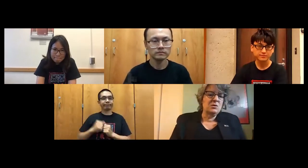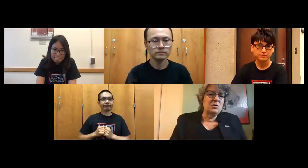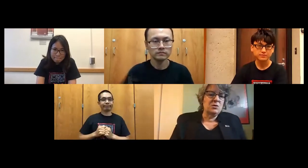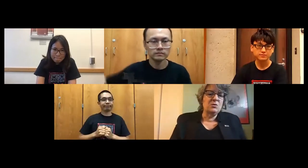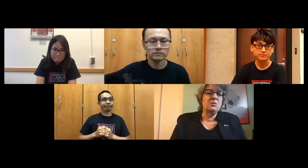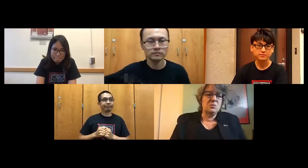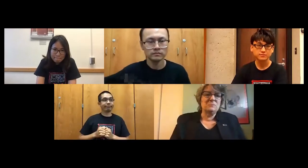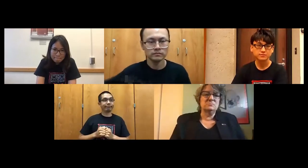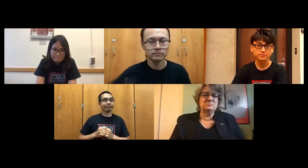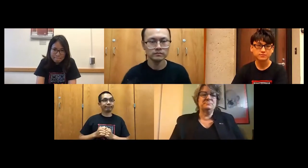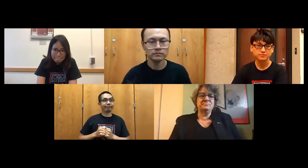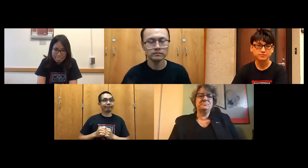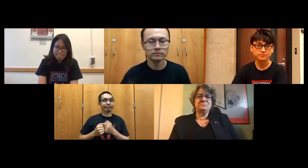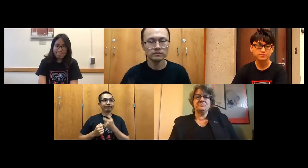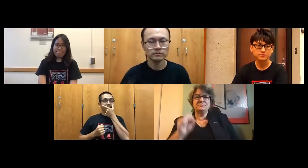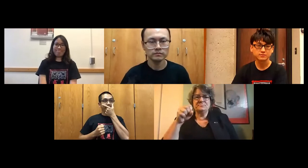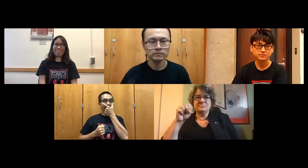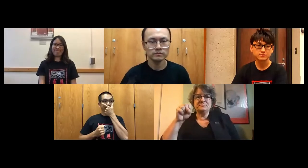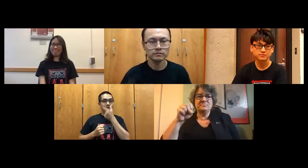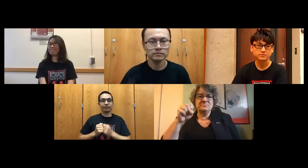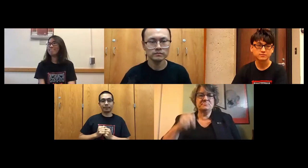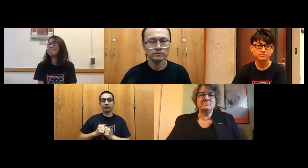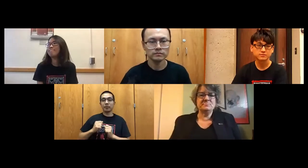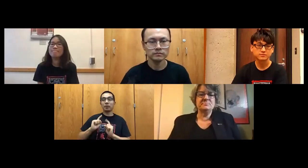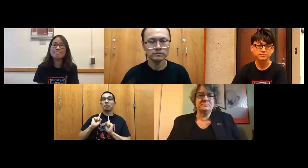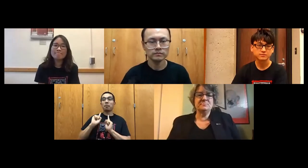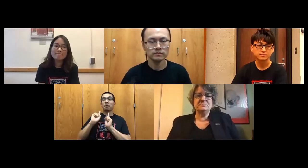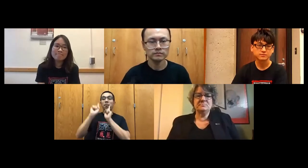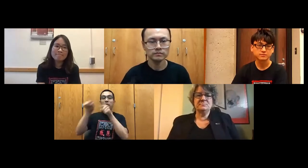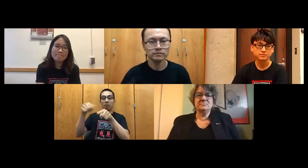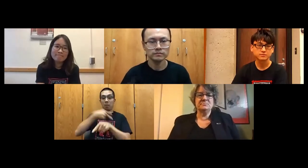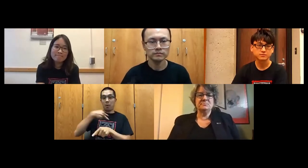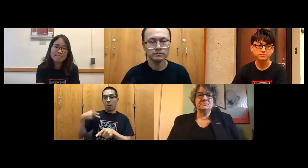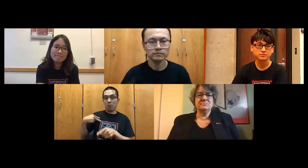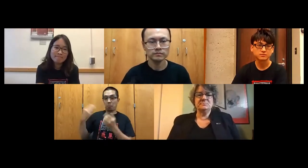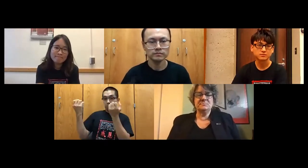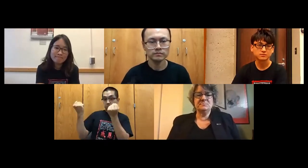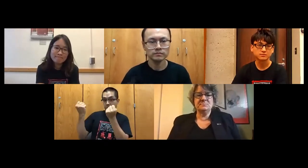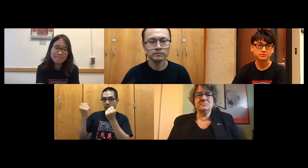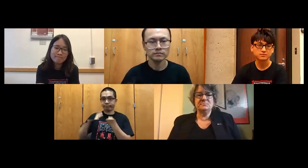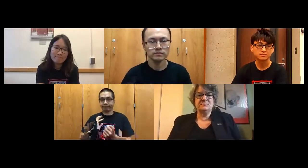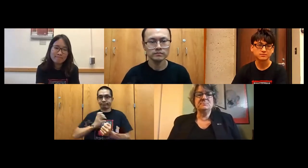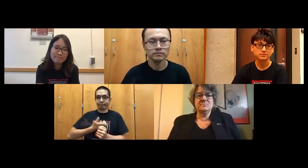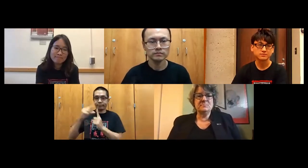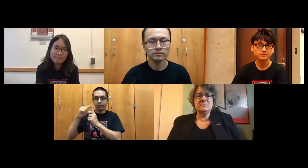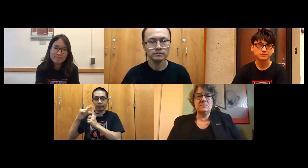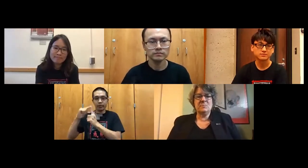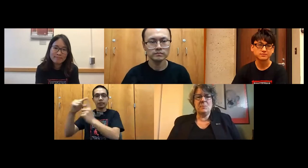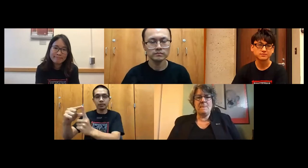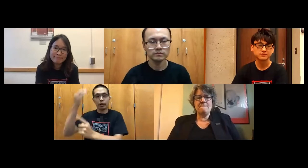Guangzhou. In Guangzhou. Guangzhou. In Guangzhou, compared to Beijing, where people sign,